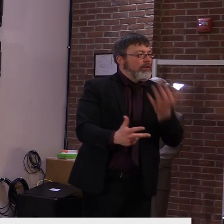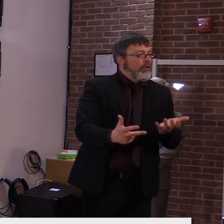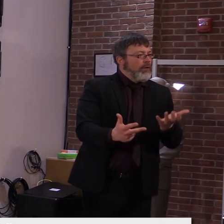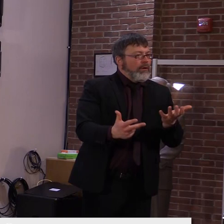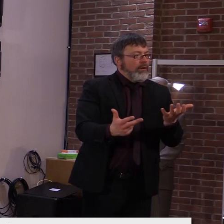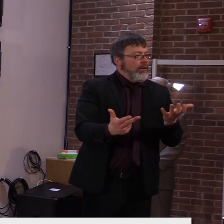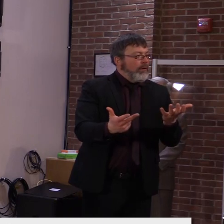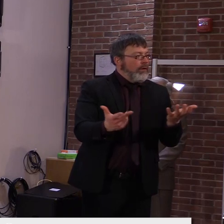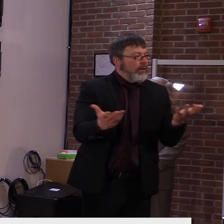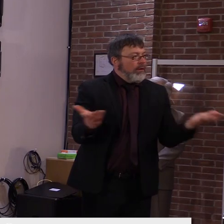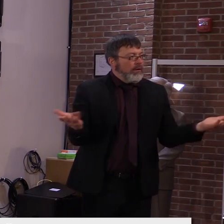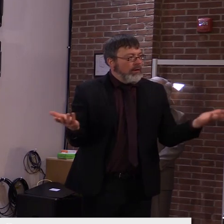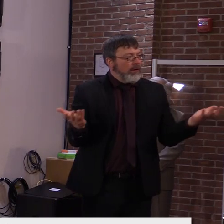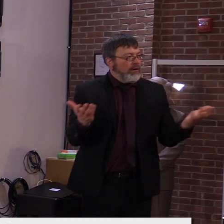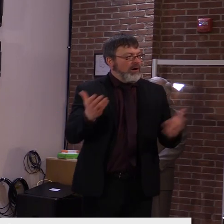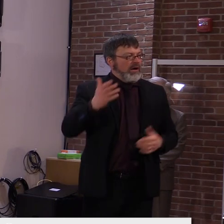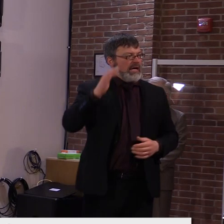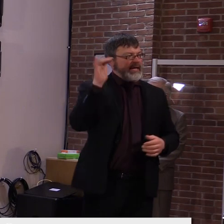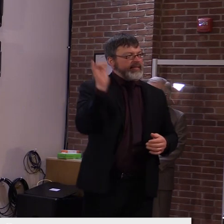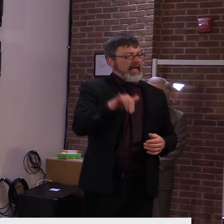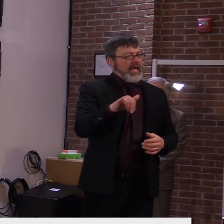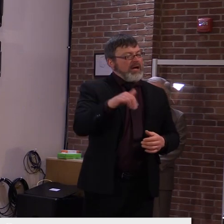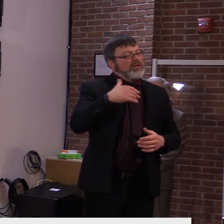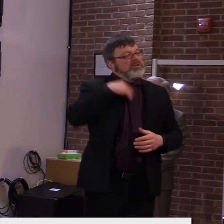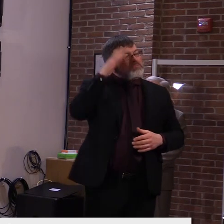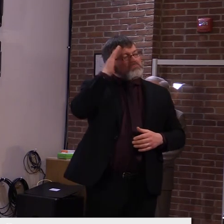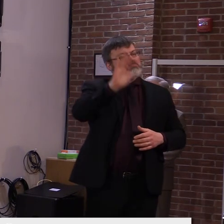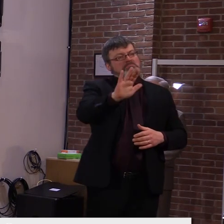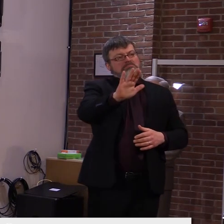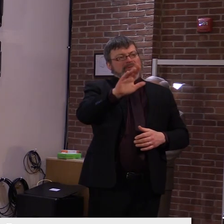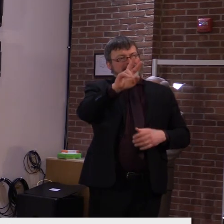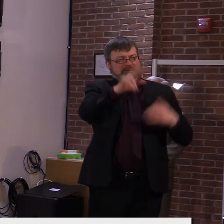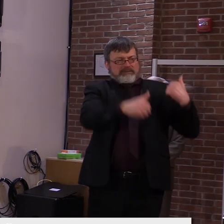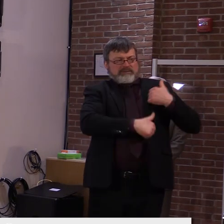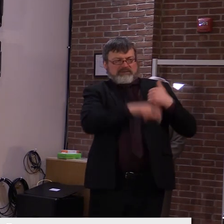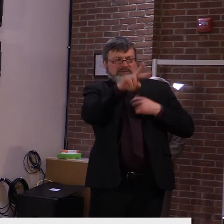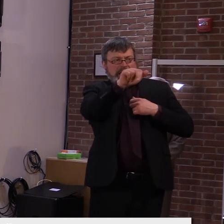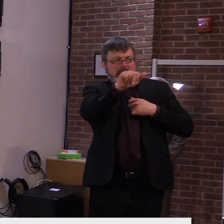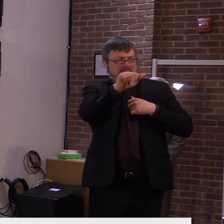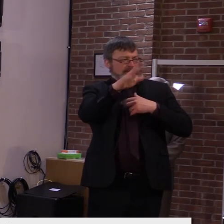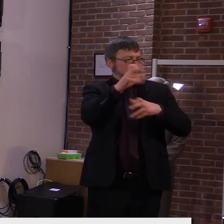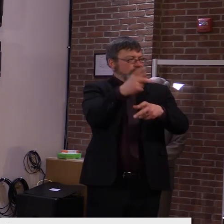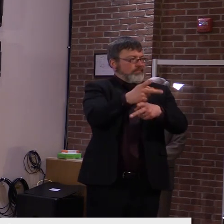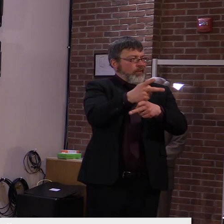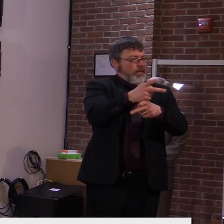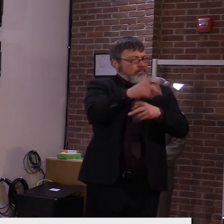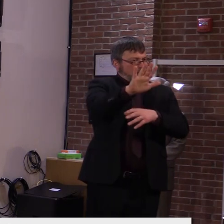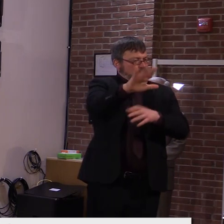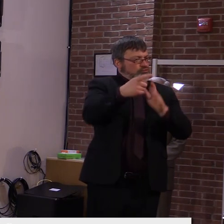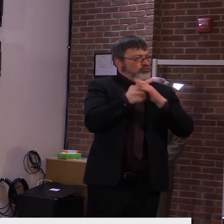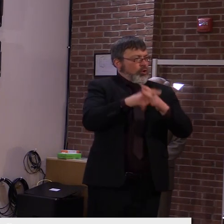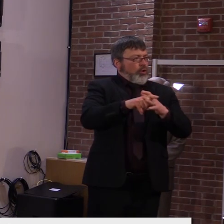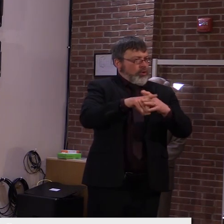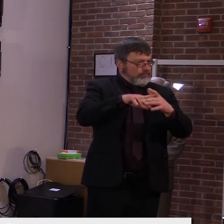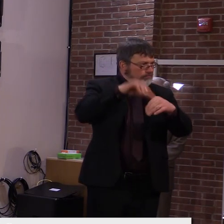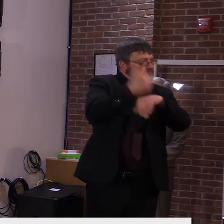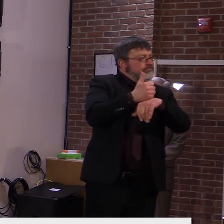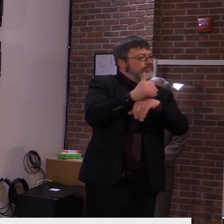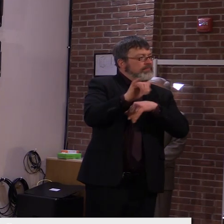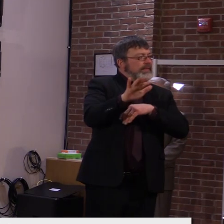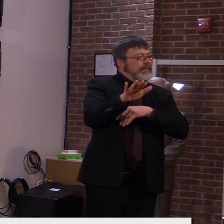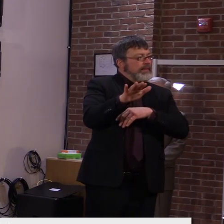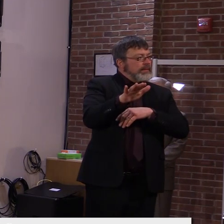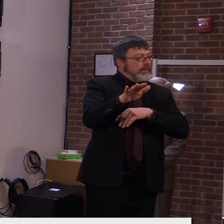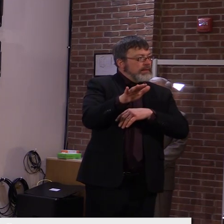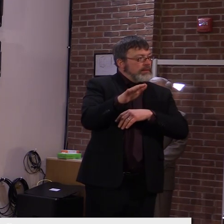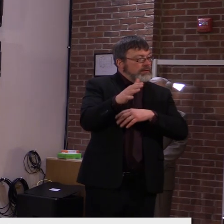with the Vermont Health Department. And Vermonters are always hearing about the great partnerships with the state and the health